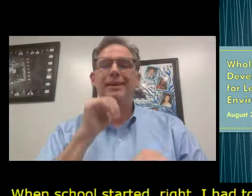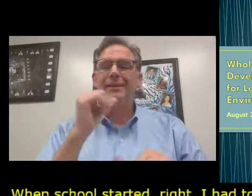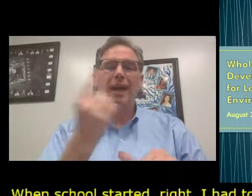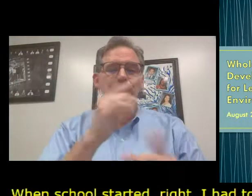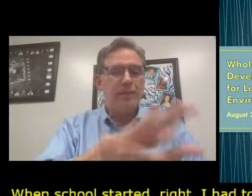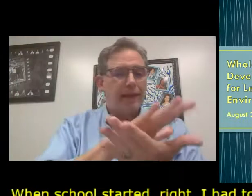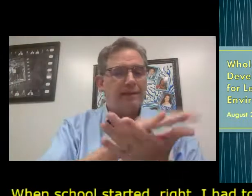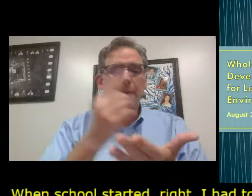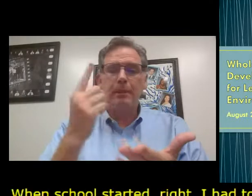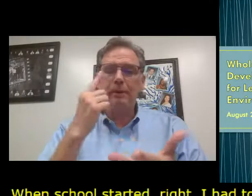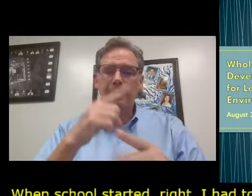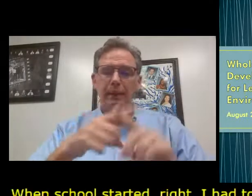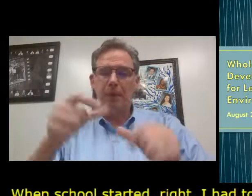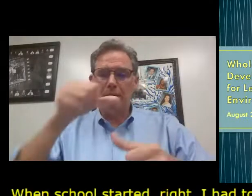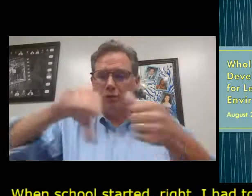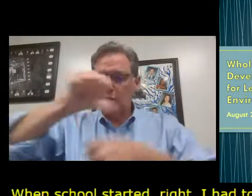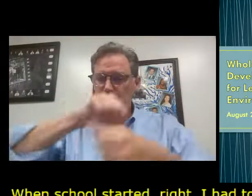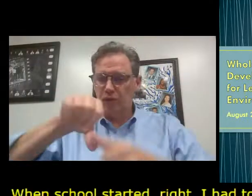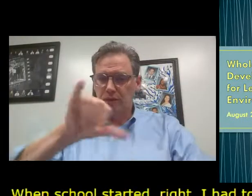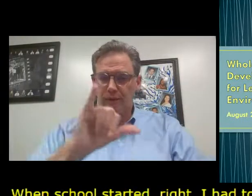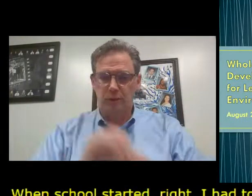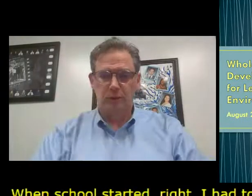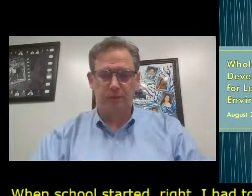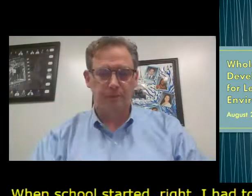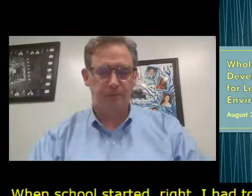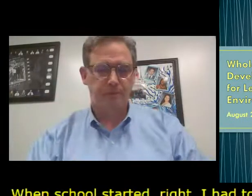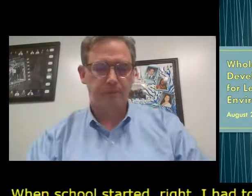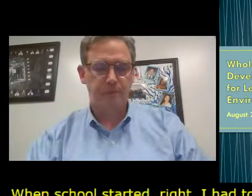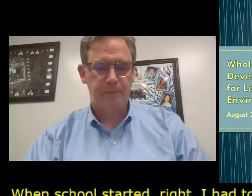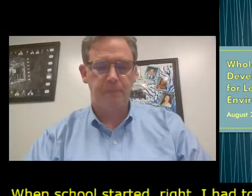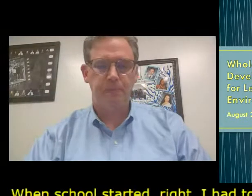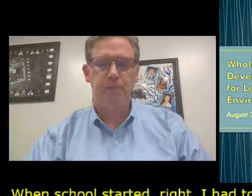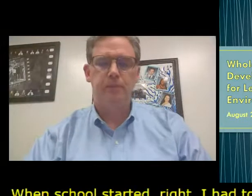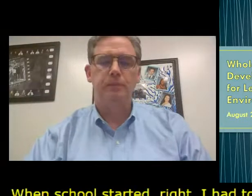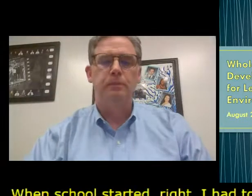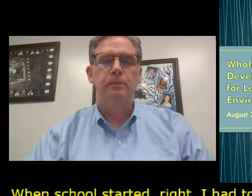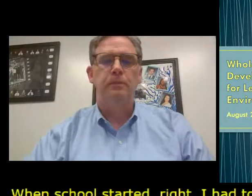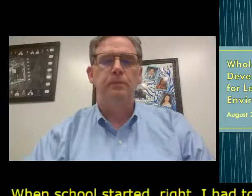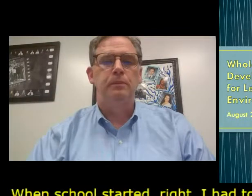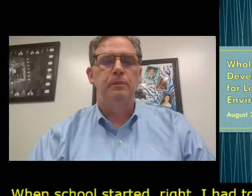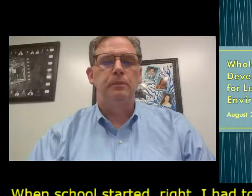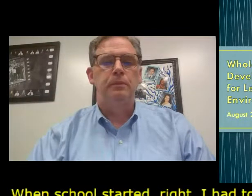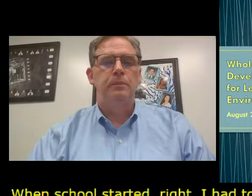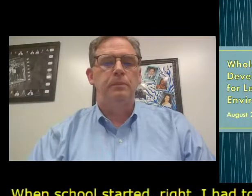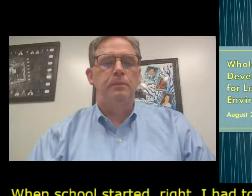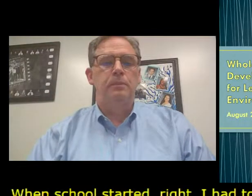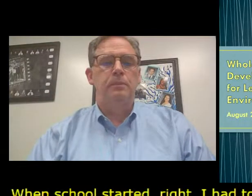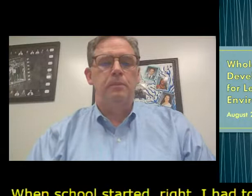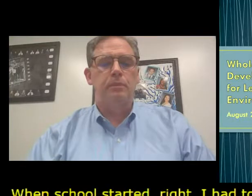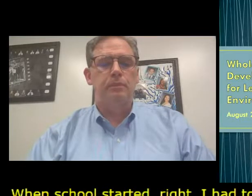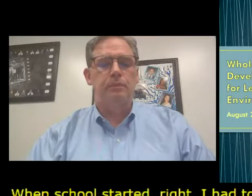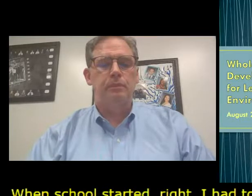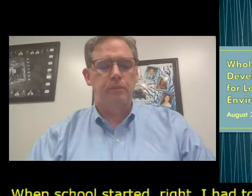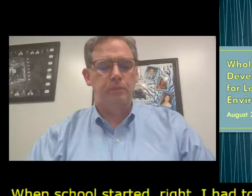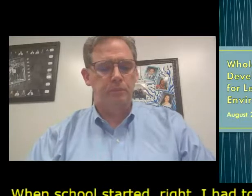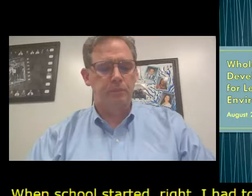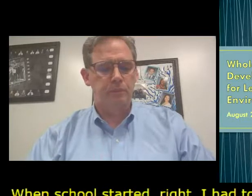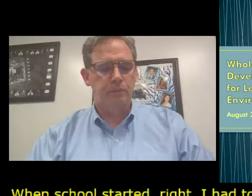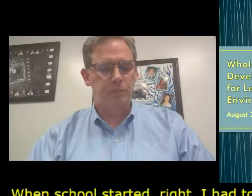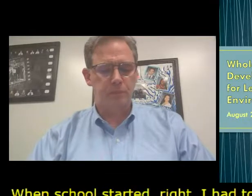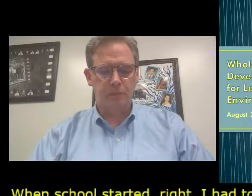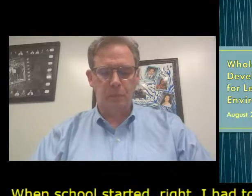and what we do to support students' development, not just academic development, but social development as well.